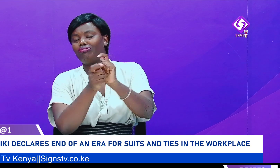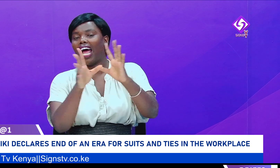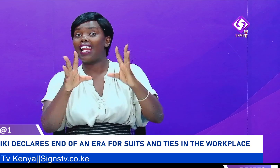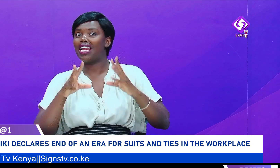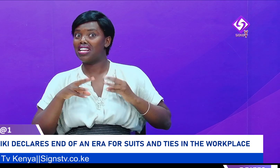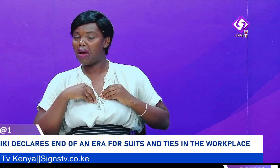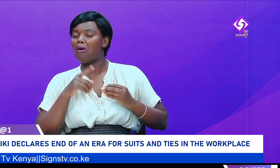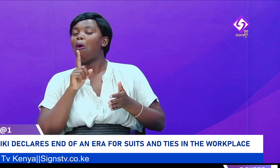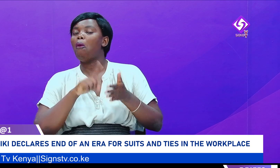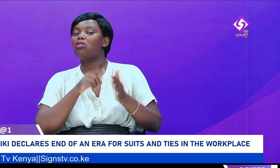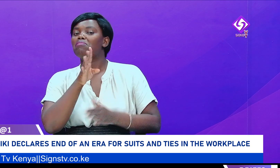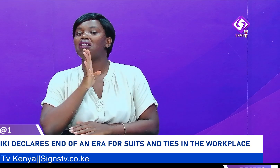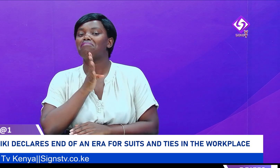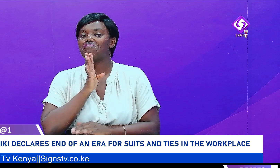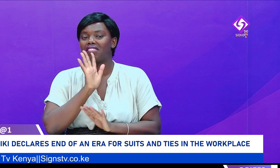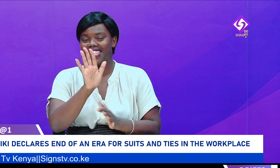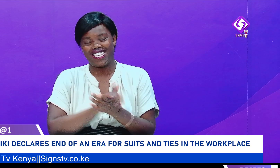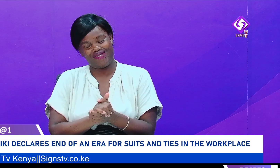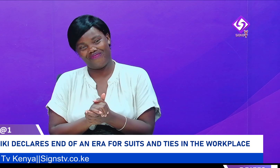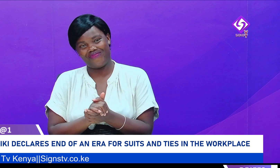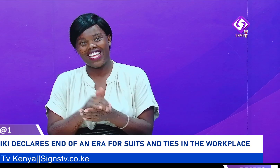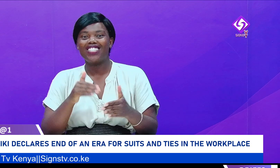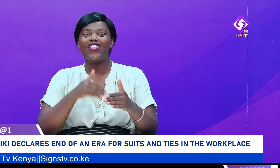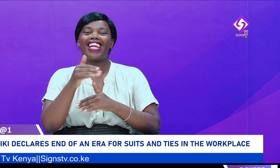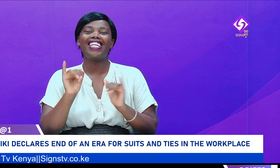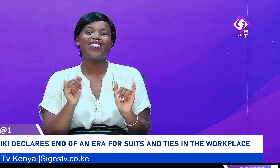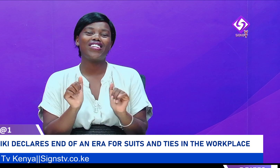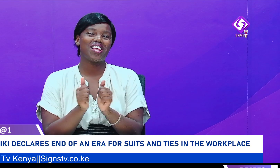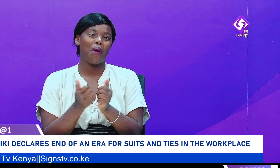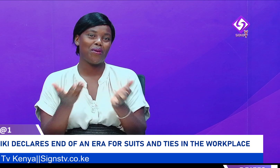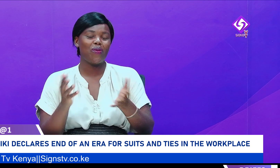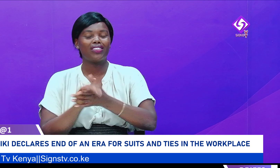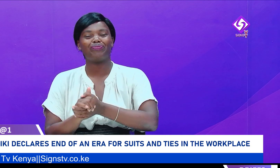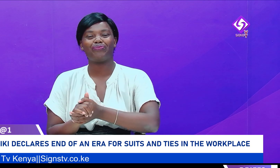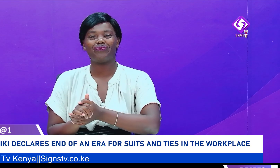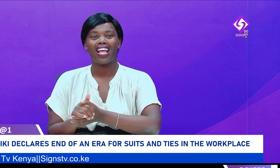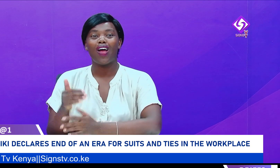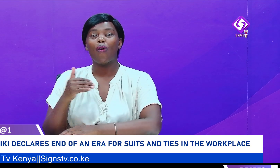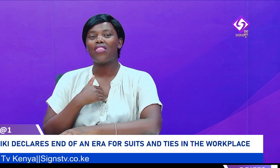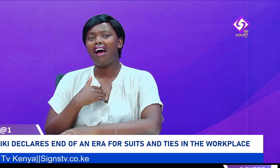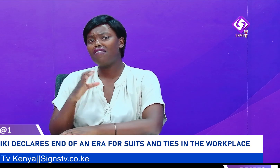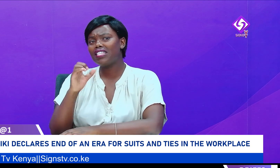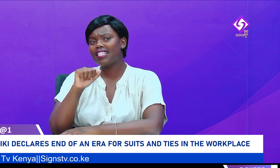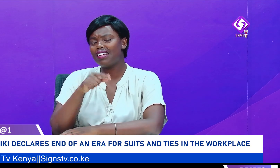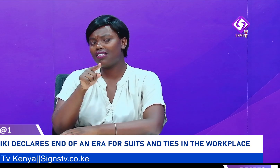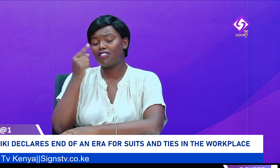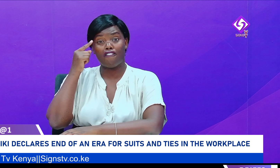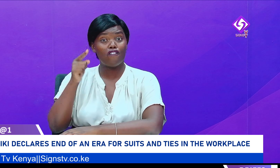many institutions are going to embrace what Honorable Kindiki said. On to our next